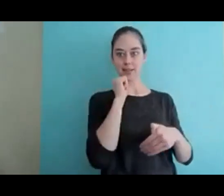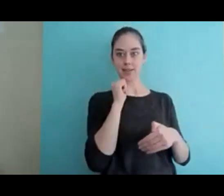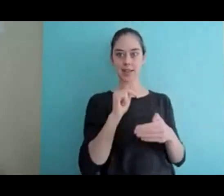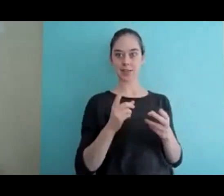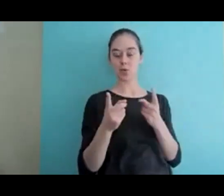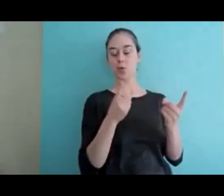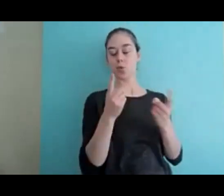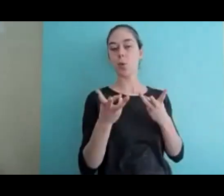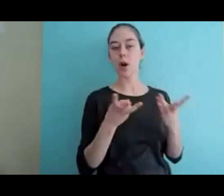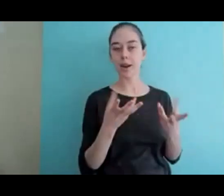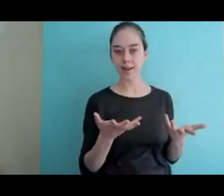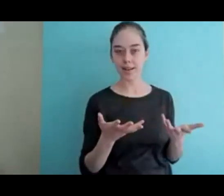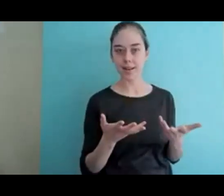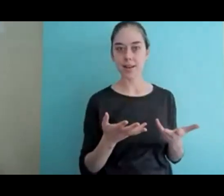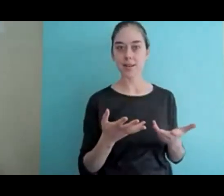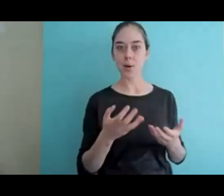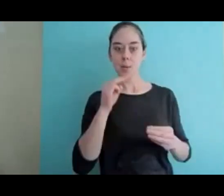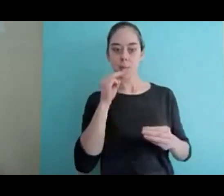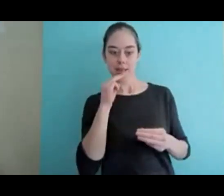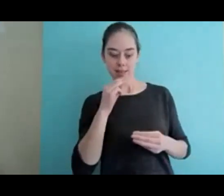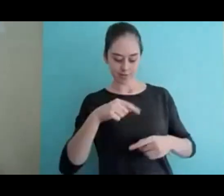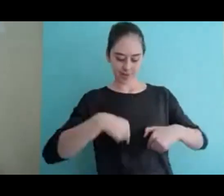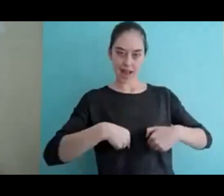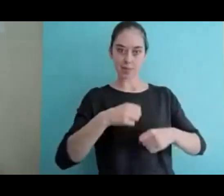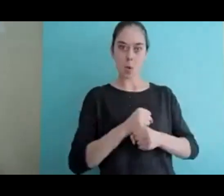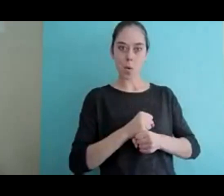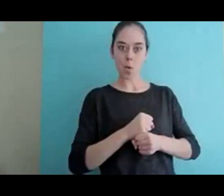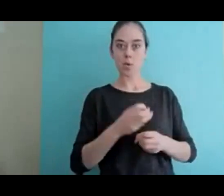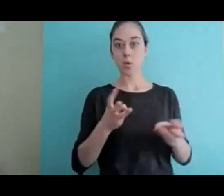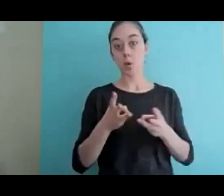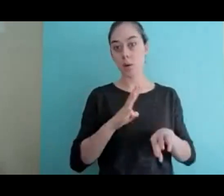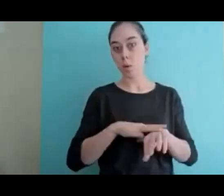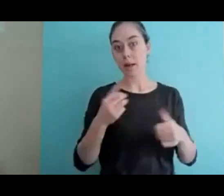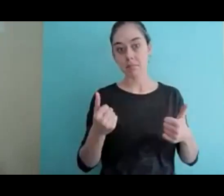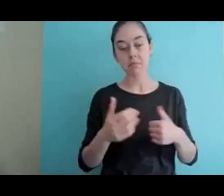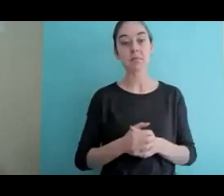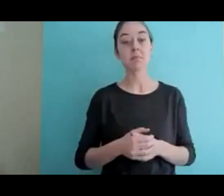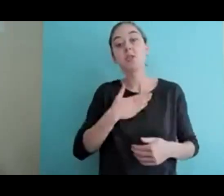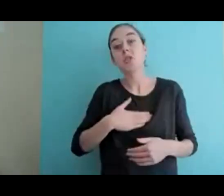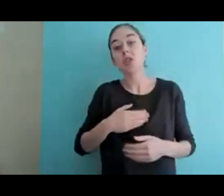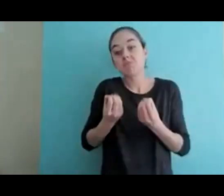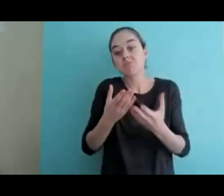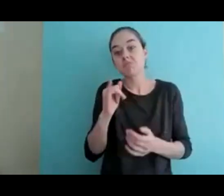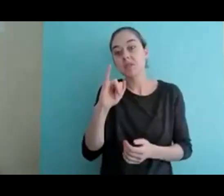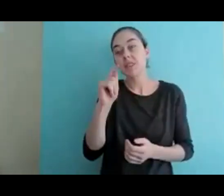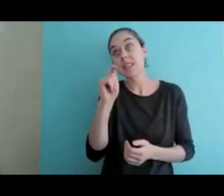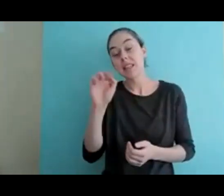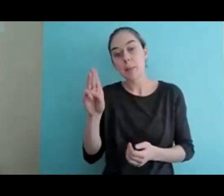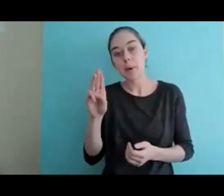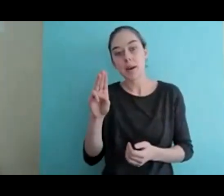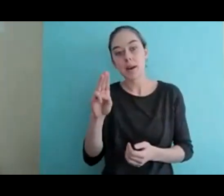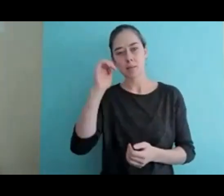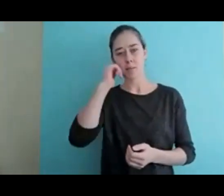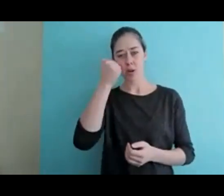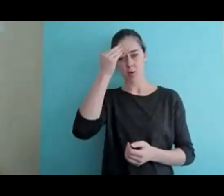now. Now you're really engaging your abs. Okay, that's just a little tip, because sometimes people might keep their